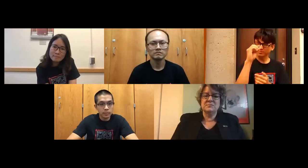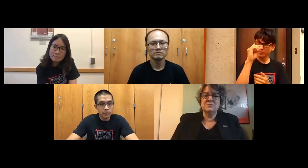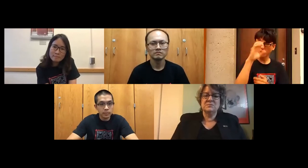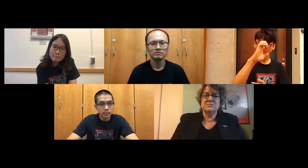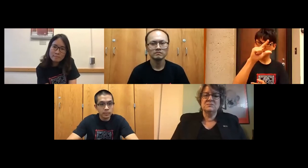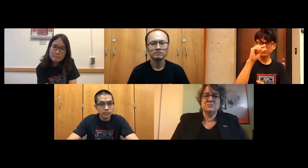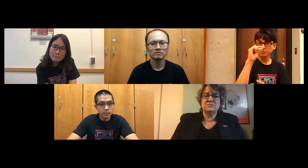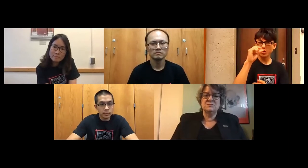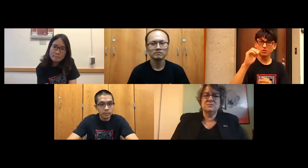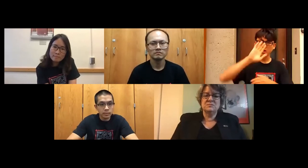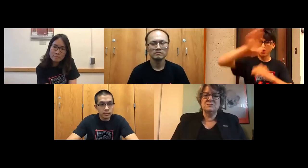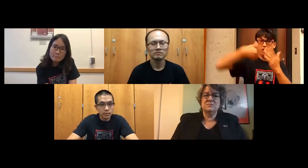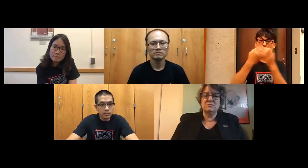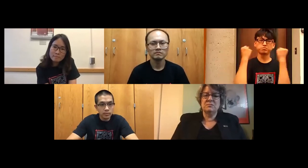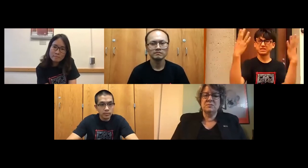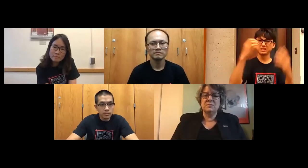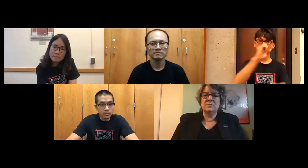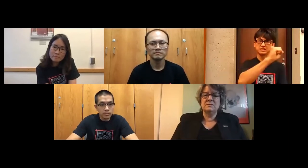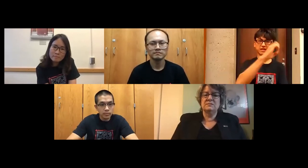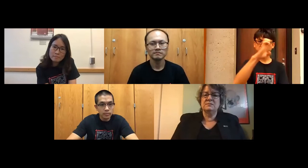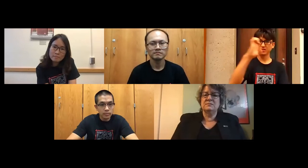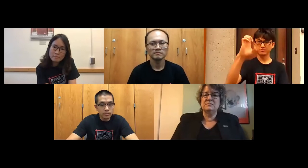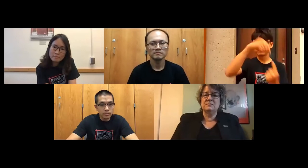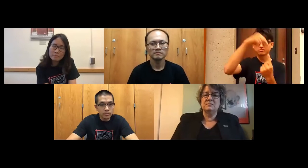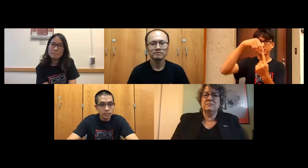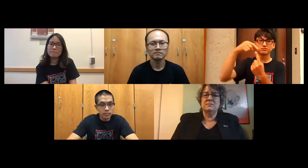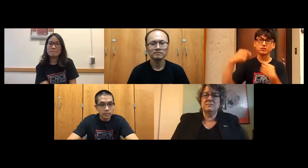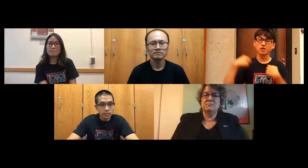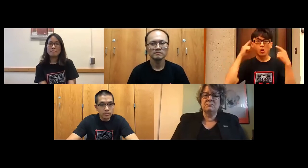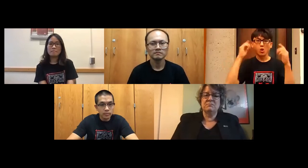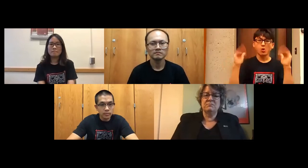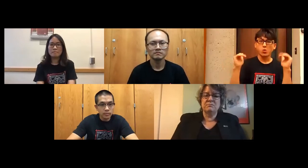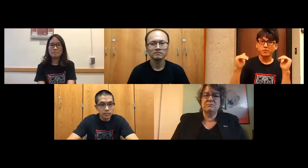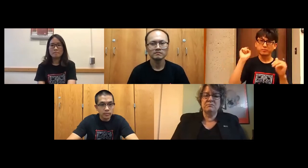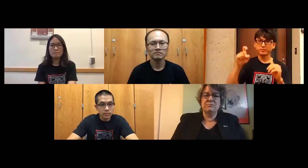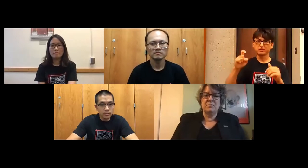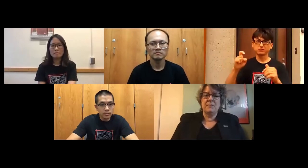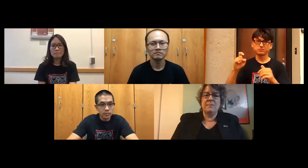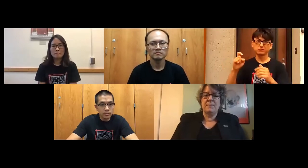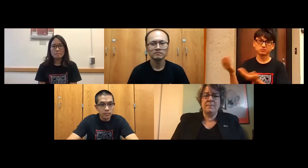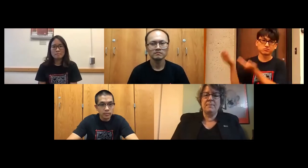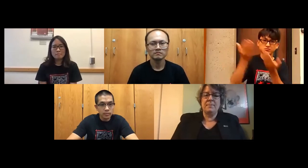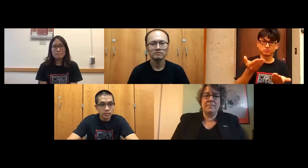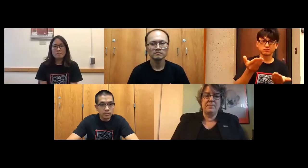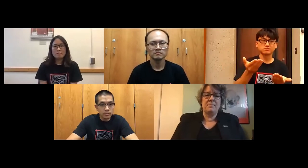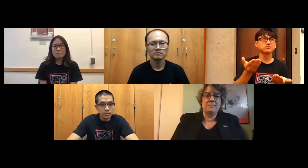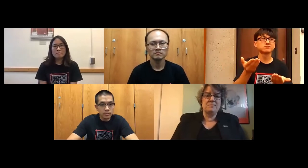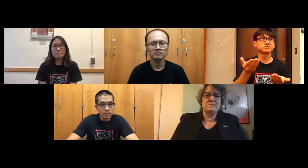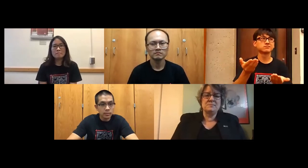there was some people that did CSL, but most of them did the signing